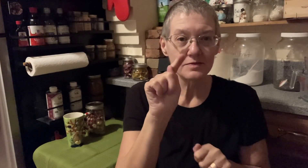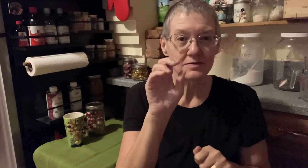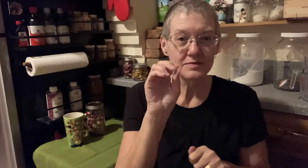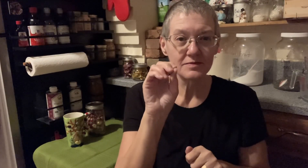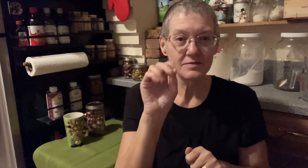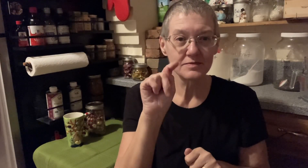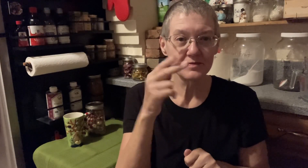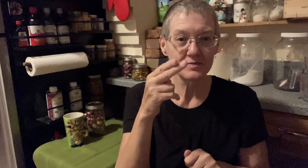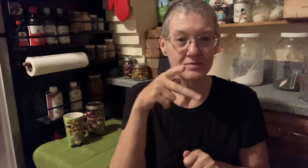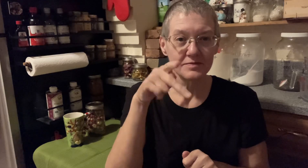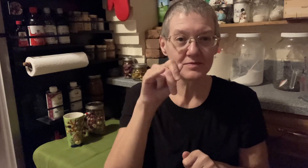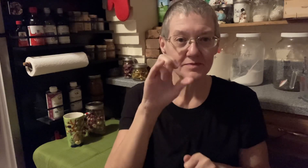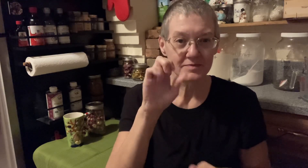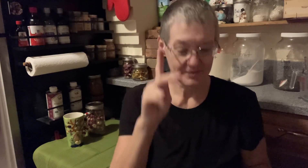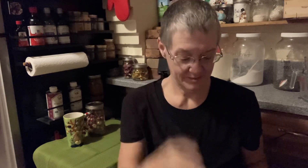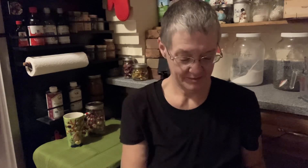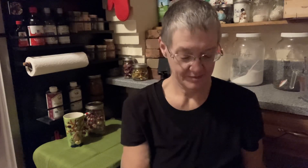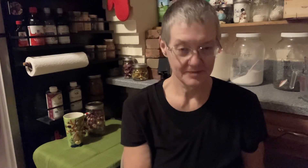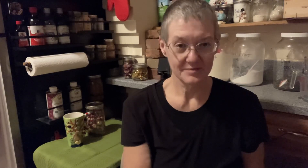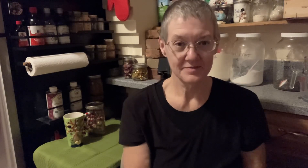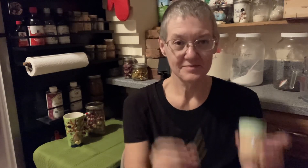And we are going to test them with a toothpick.